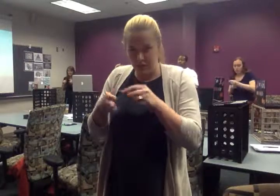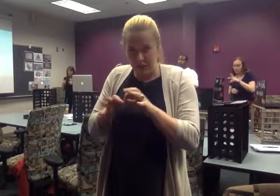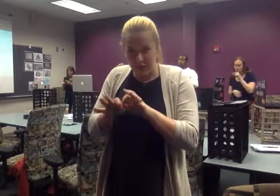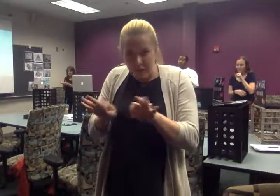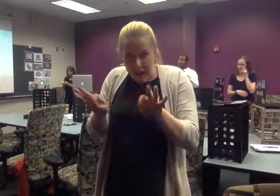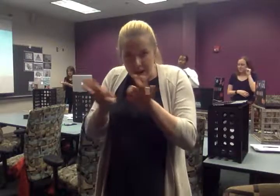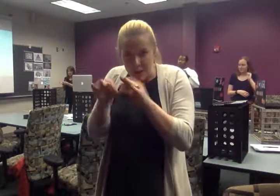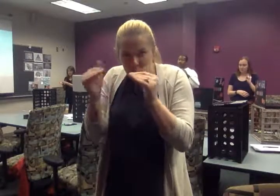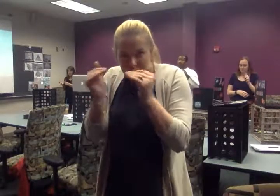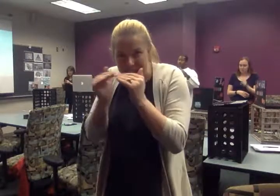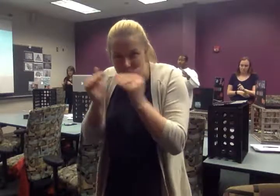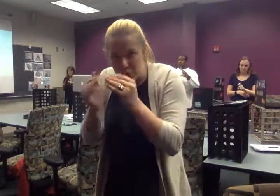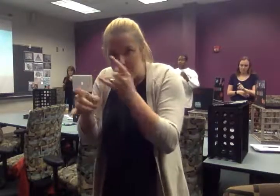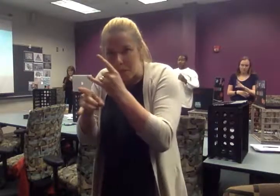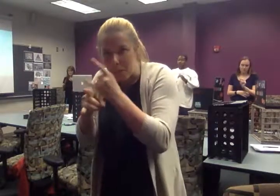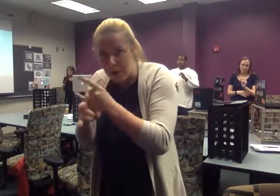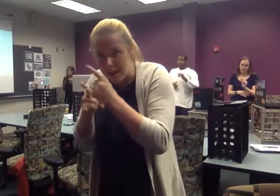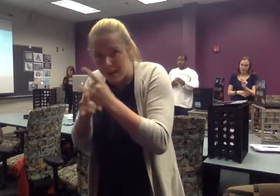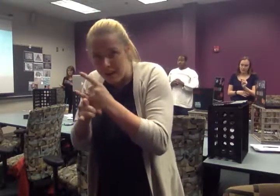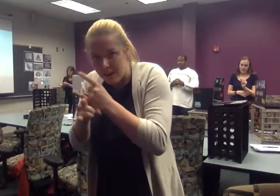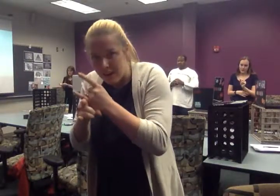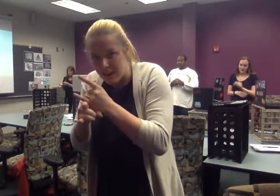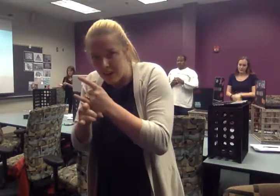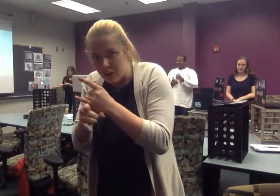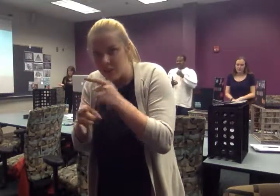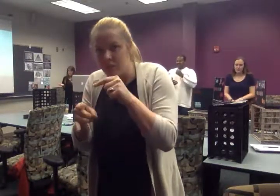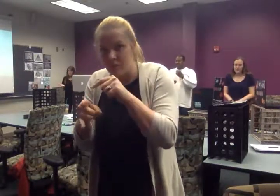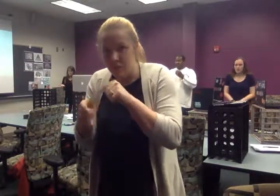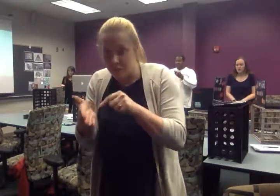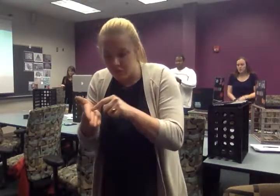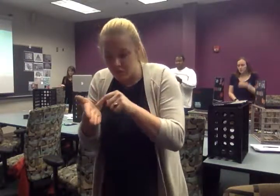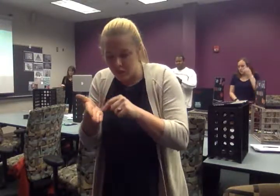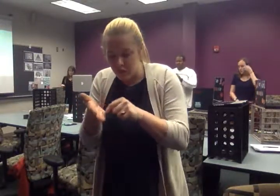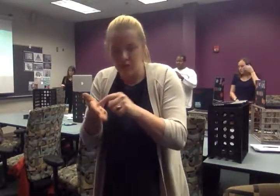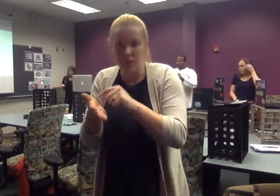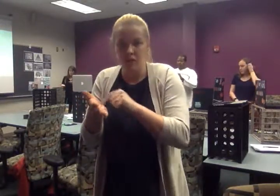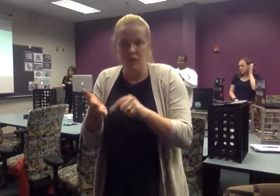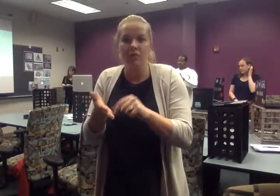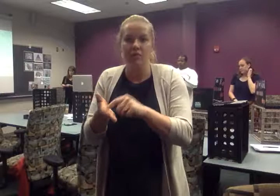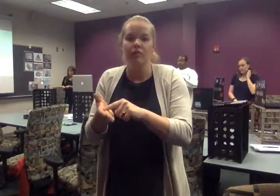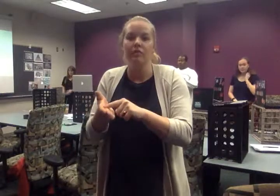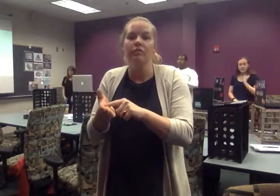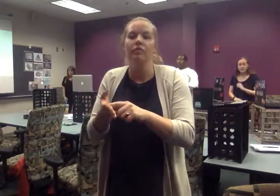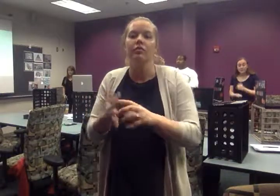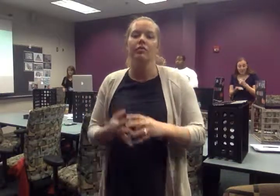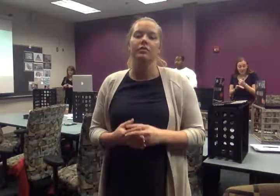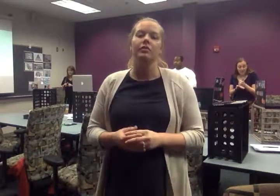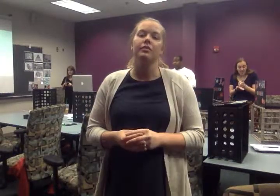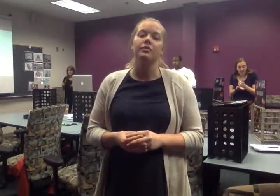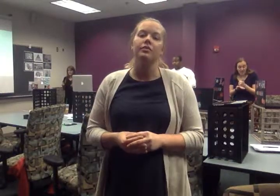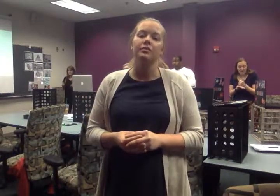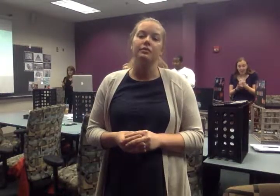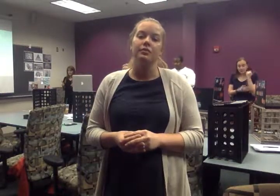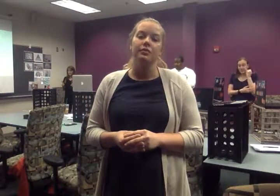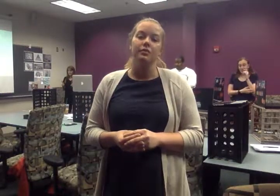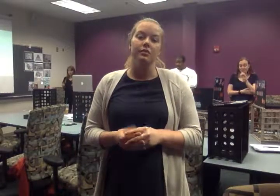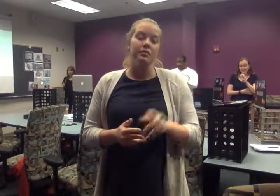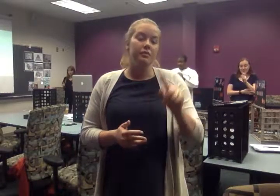whatever else, without actually having to have the shekels change hands. And this was especially helpful in economies where taxes and payments to workers were both